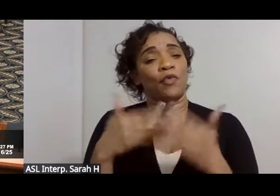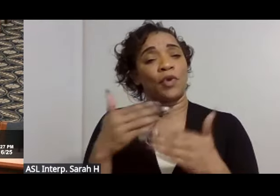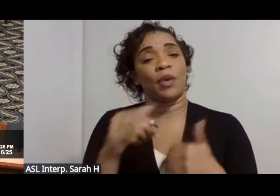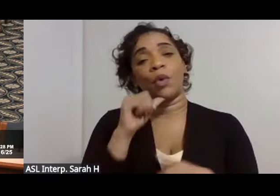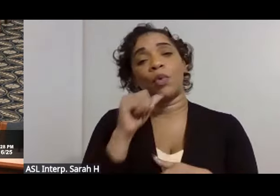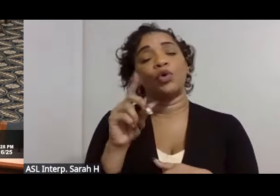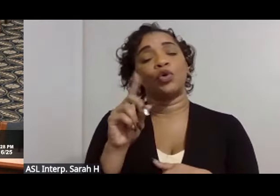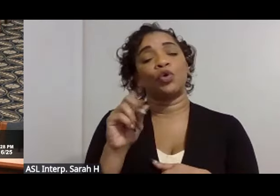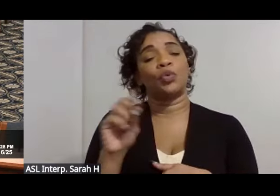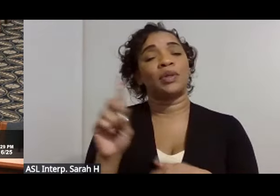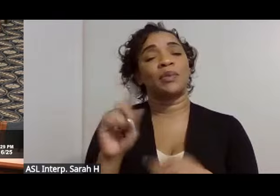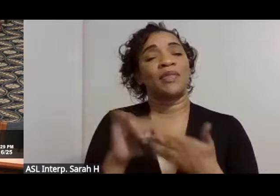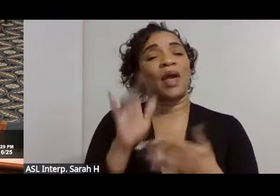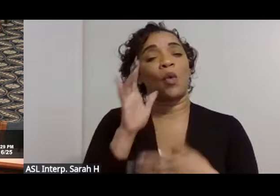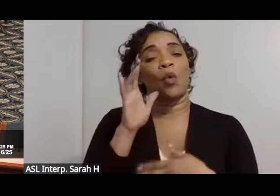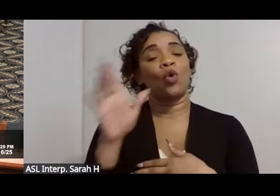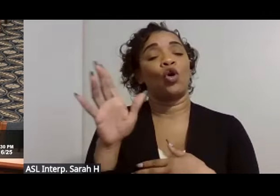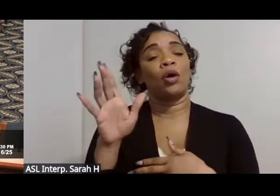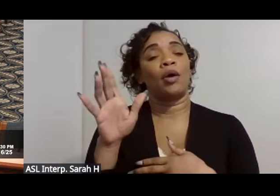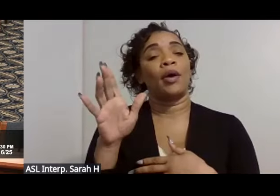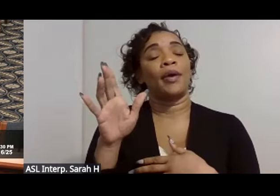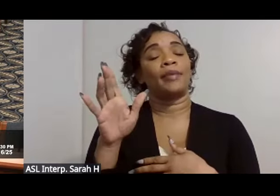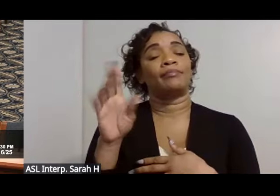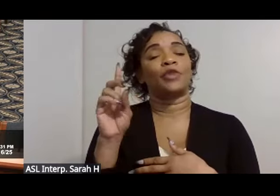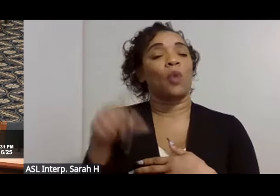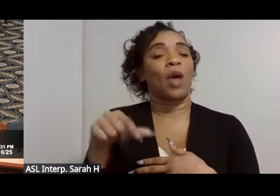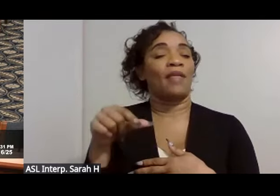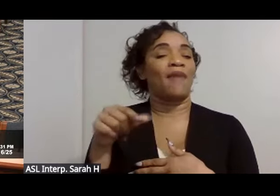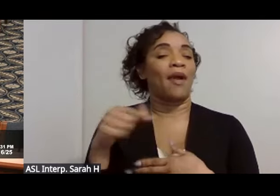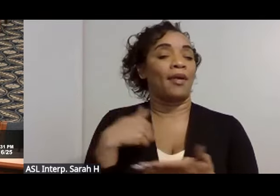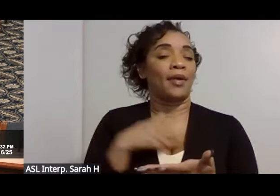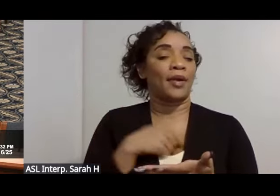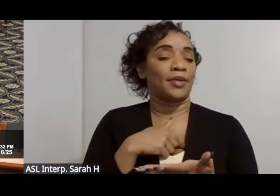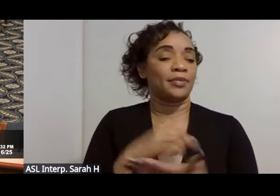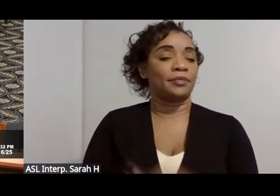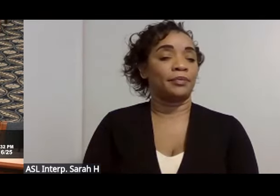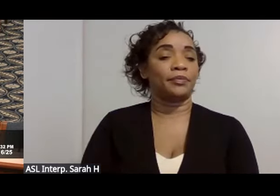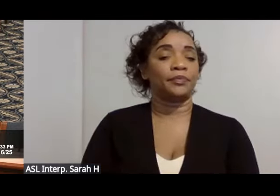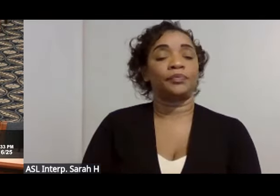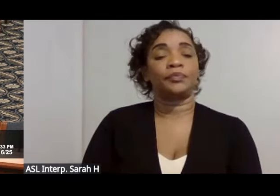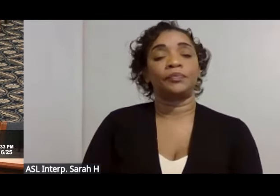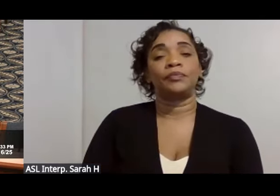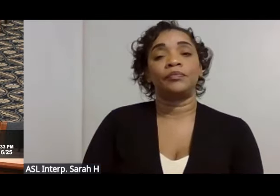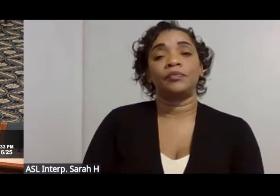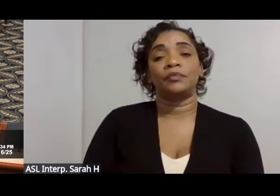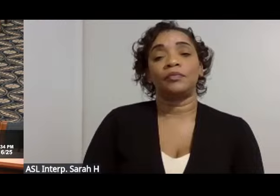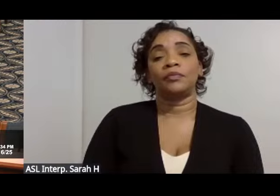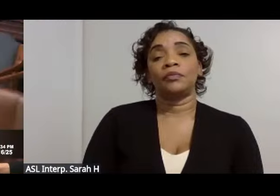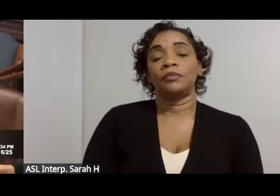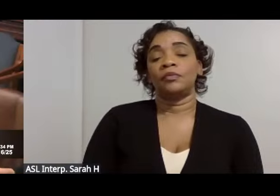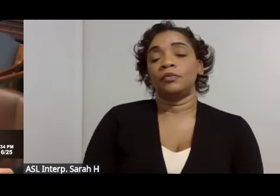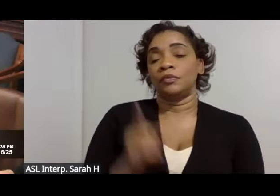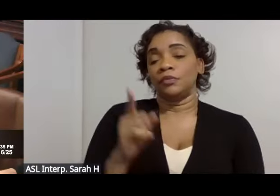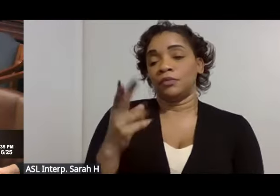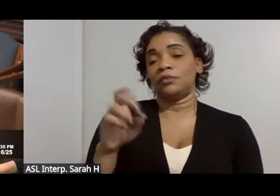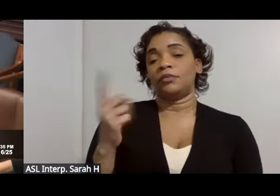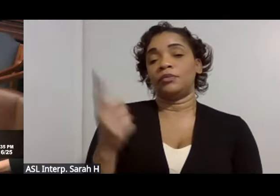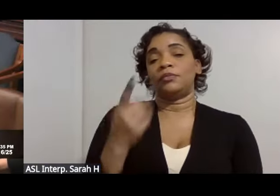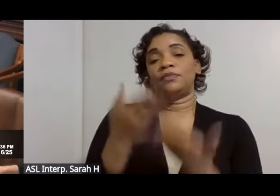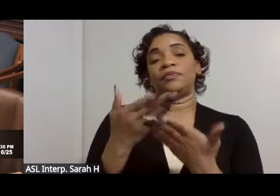factor if we added that after the approval process. He's just verifying that he could put the identifier on